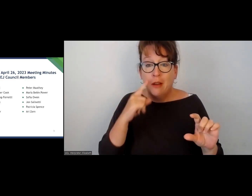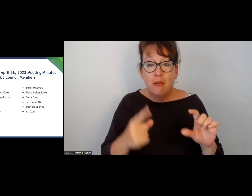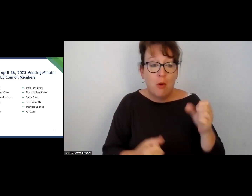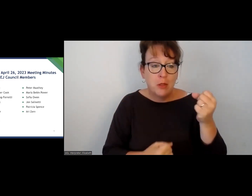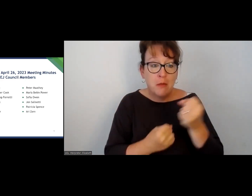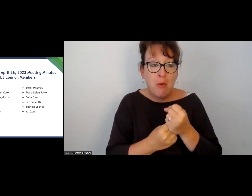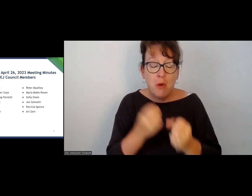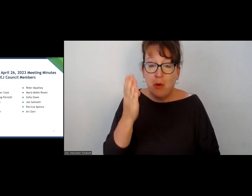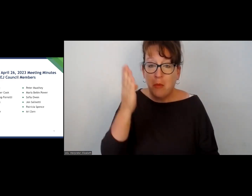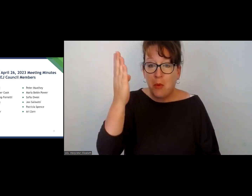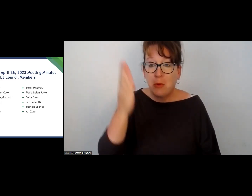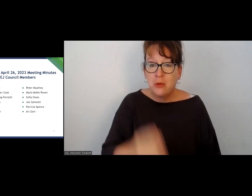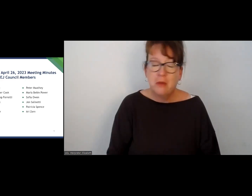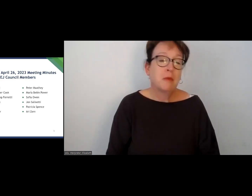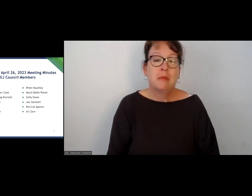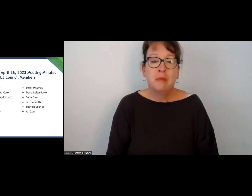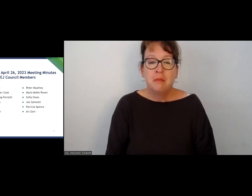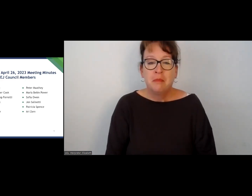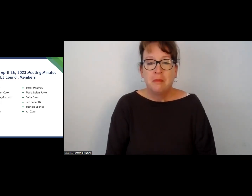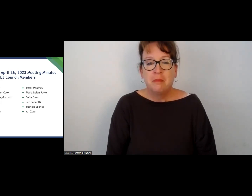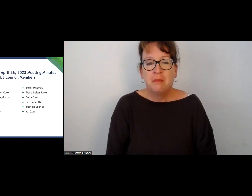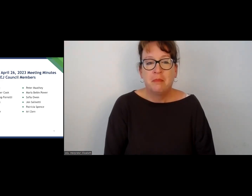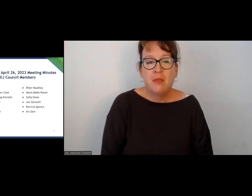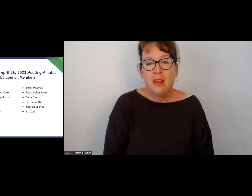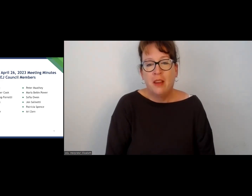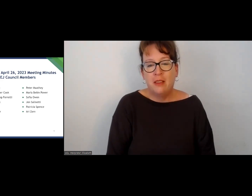motion, the icon at the bottom of your screen.